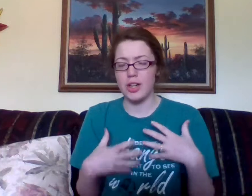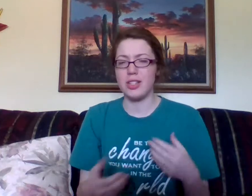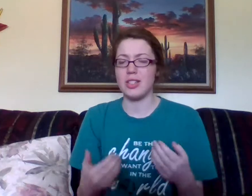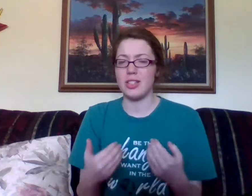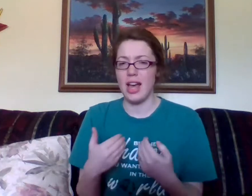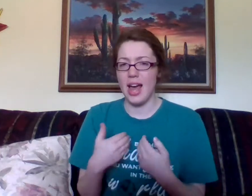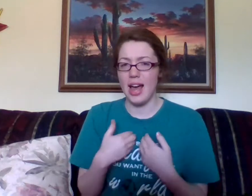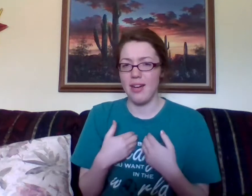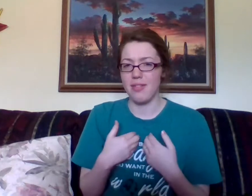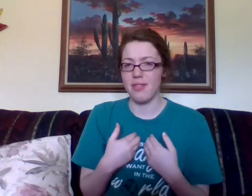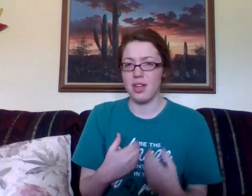concerns, have